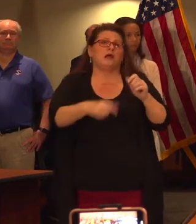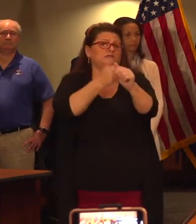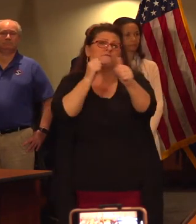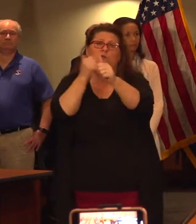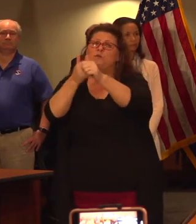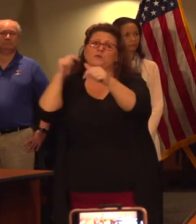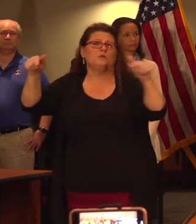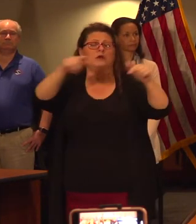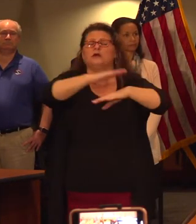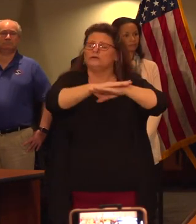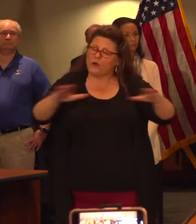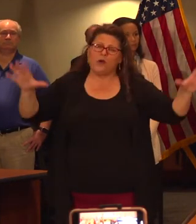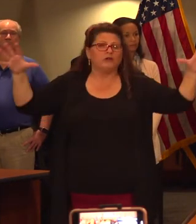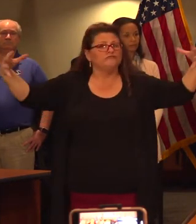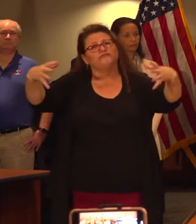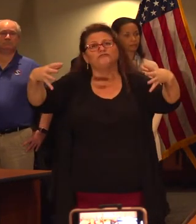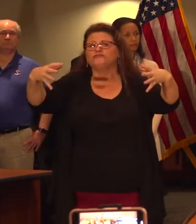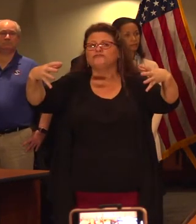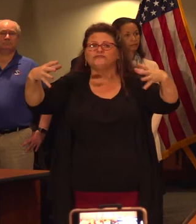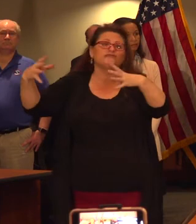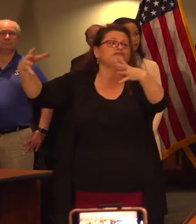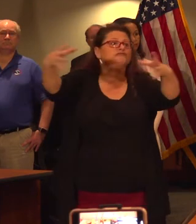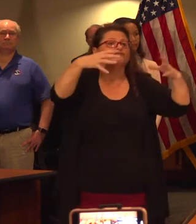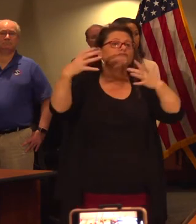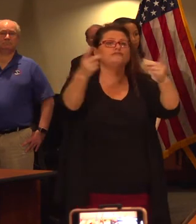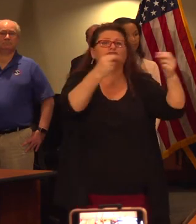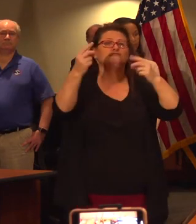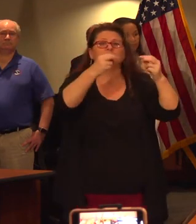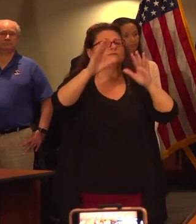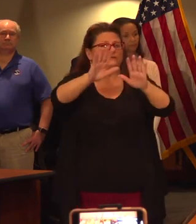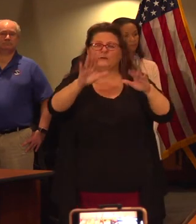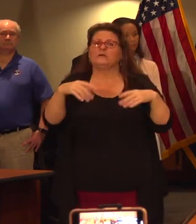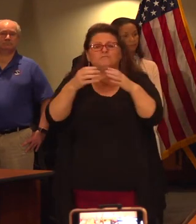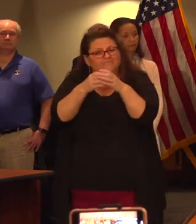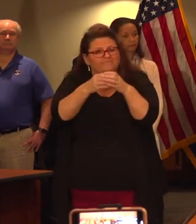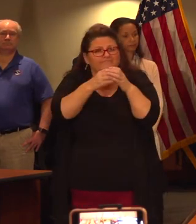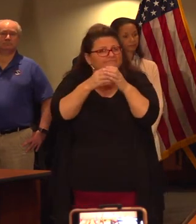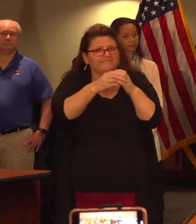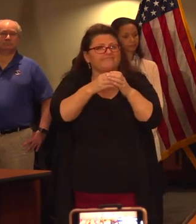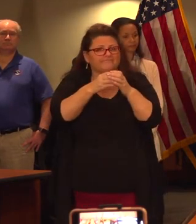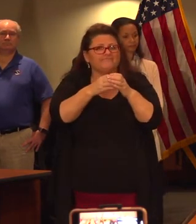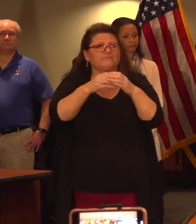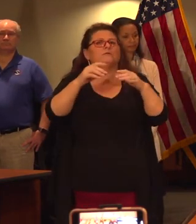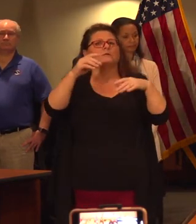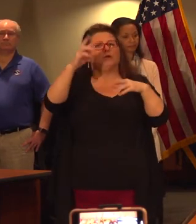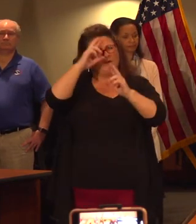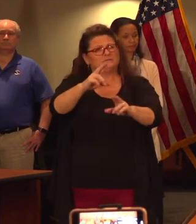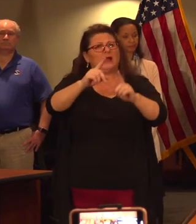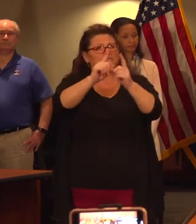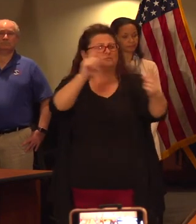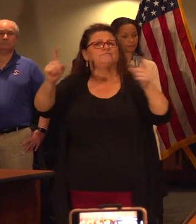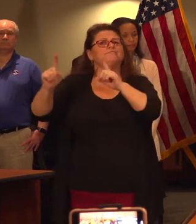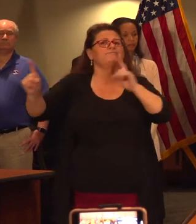any large gatherings. Do the things that we've asked you to do before, and we'll be fine. So I say again, I